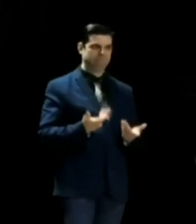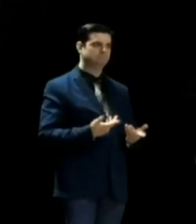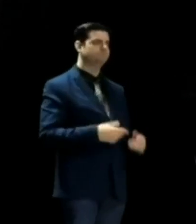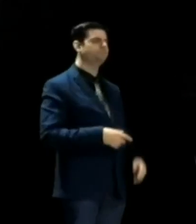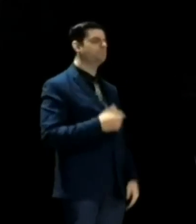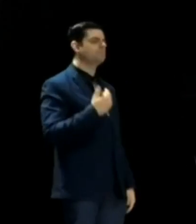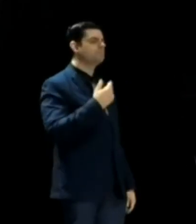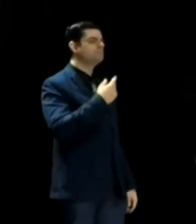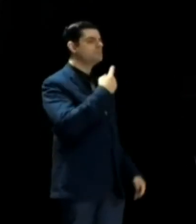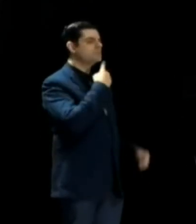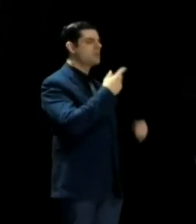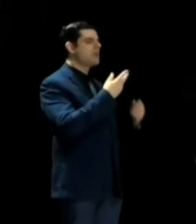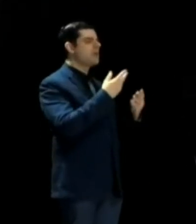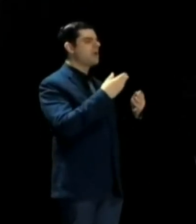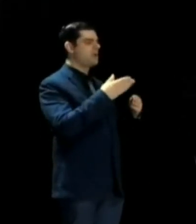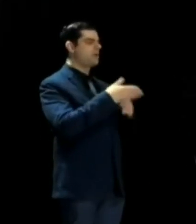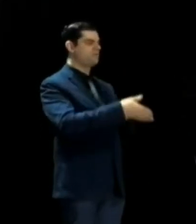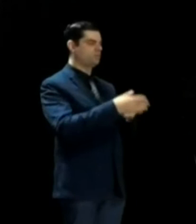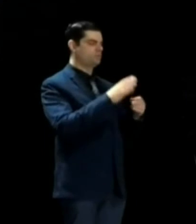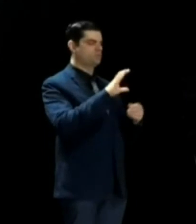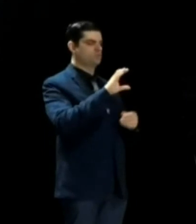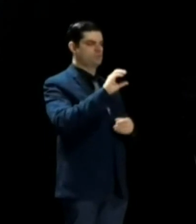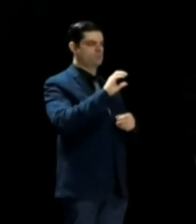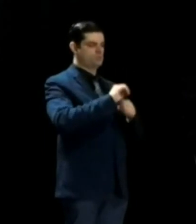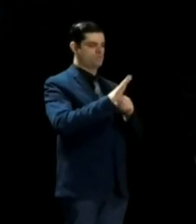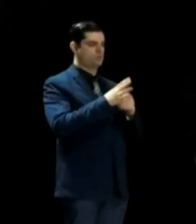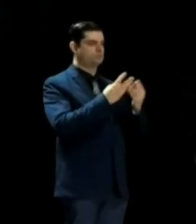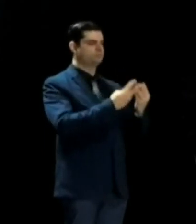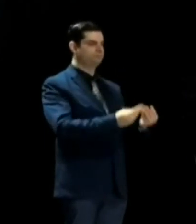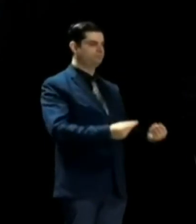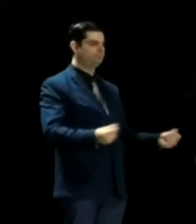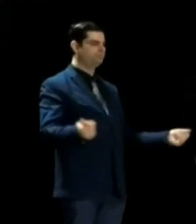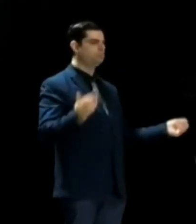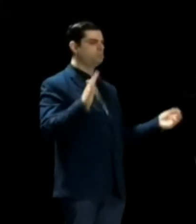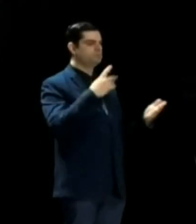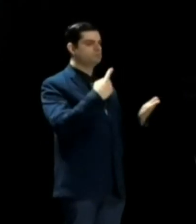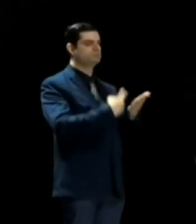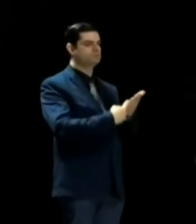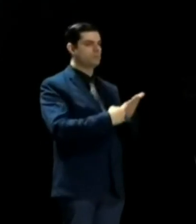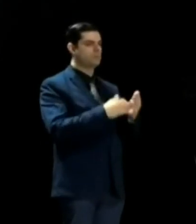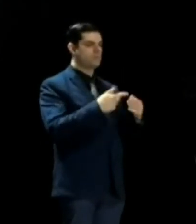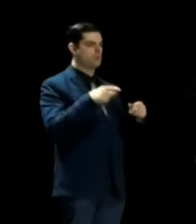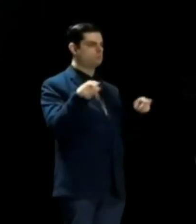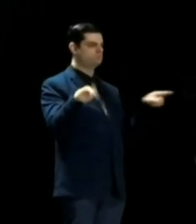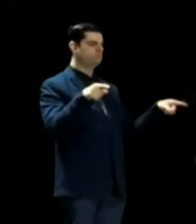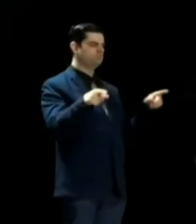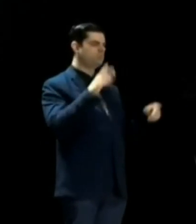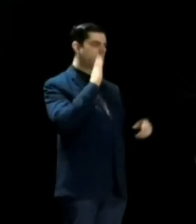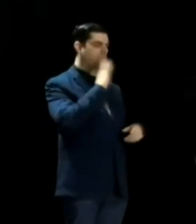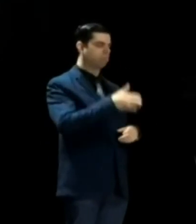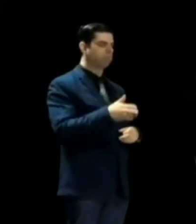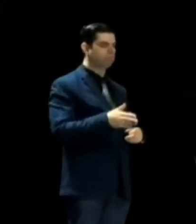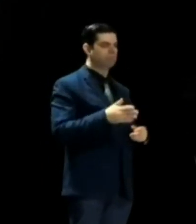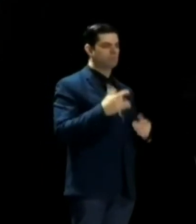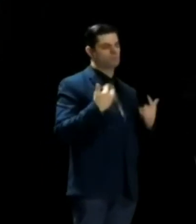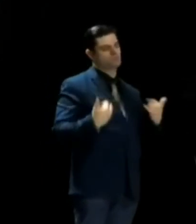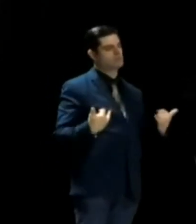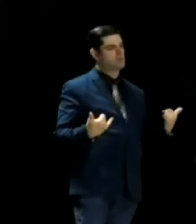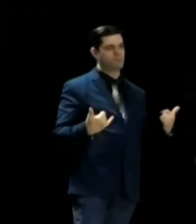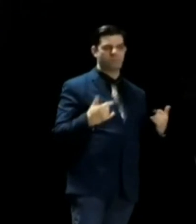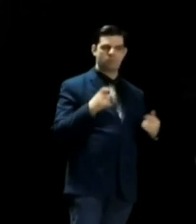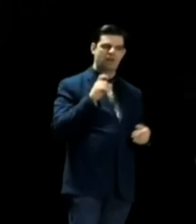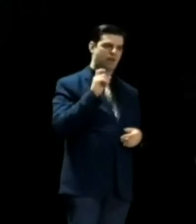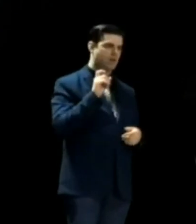emergency conversations, but certainly we're doing what we can to help out the hospitals.